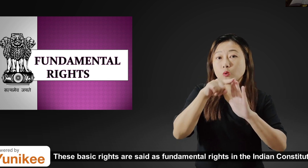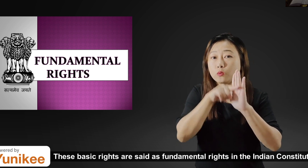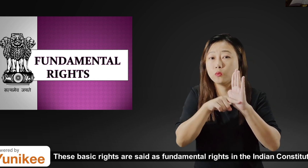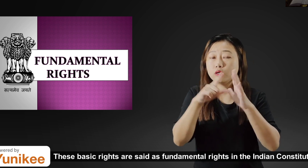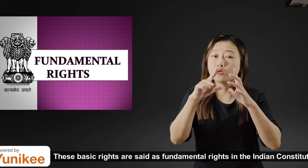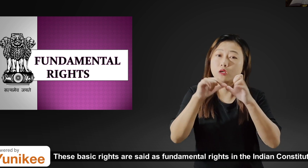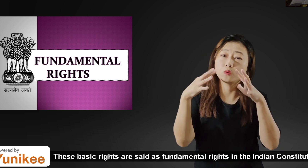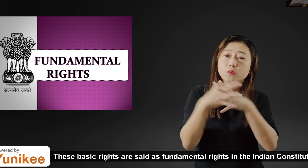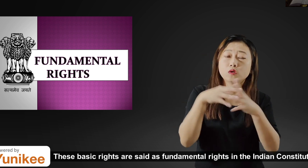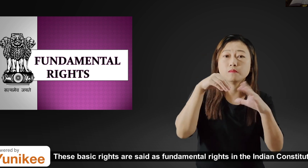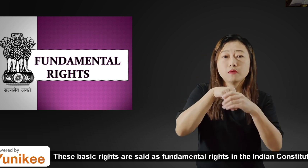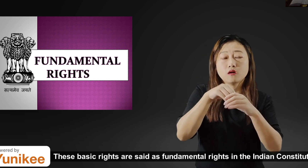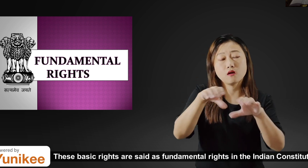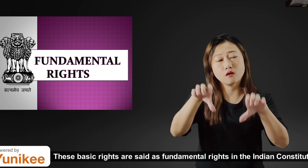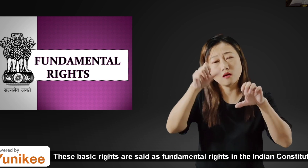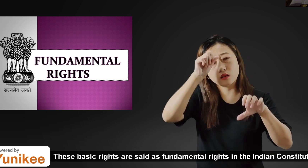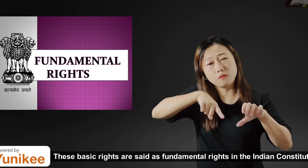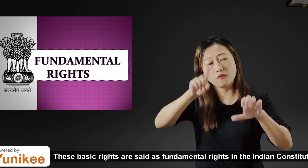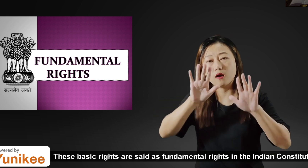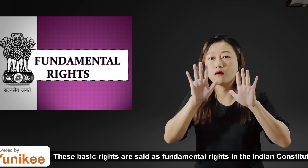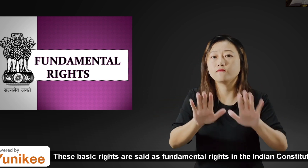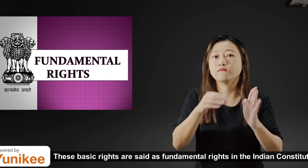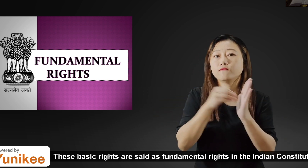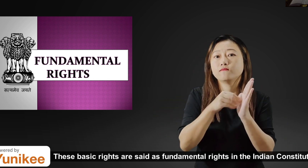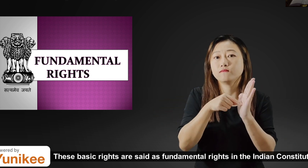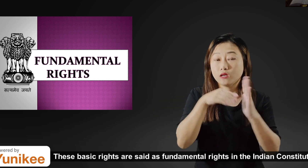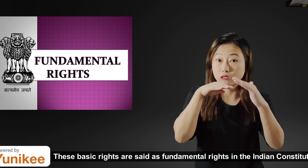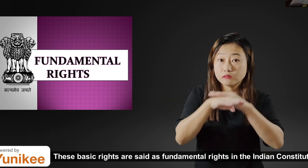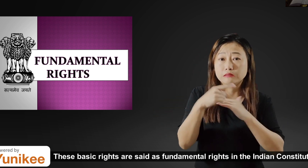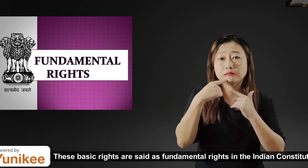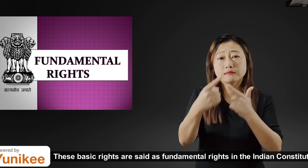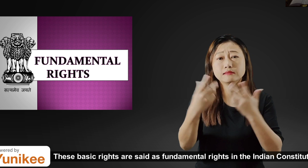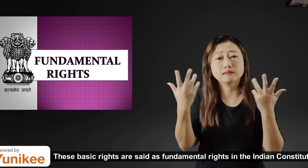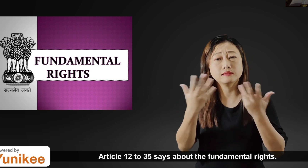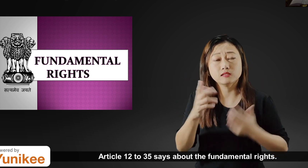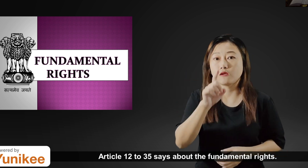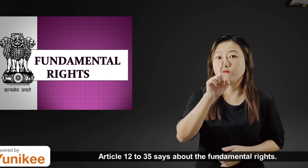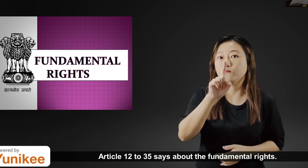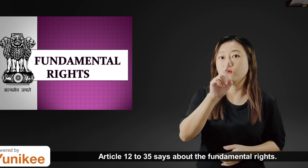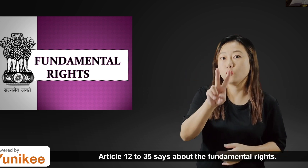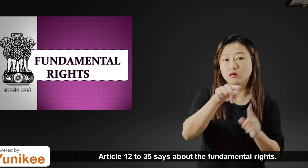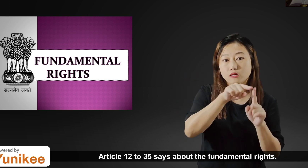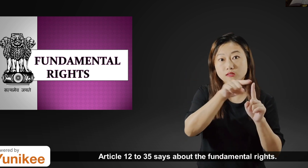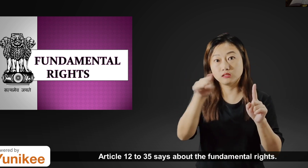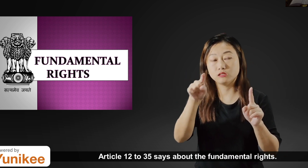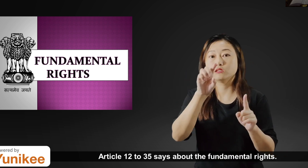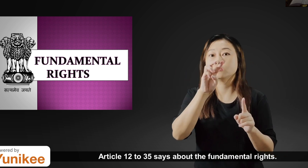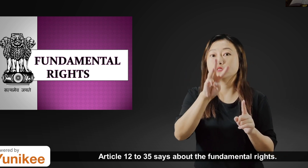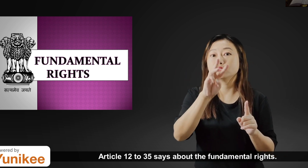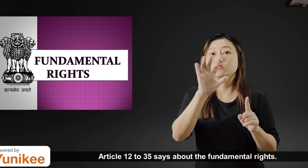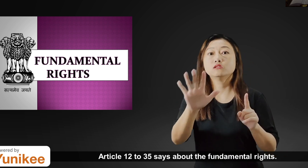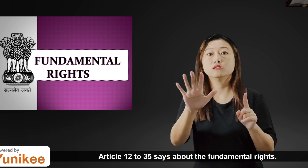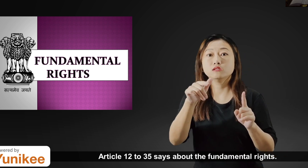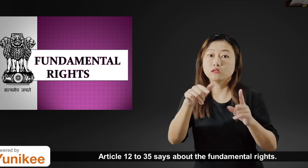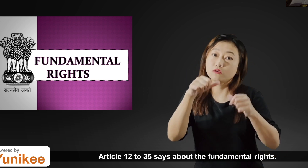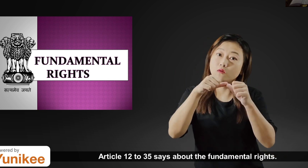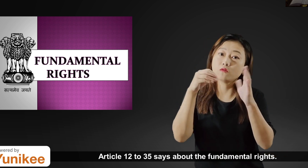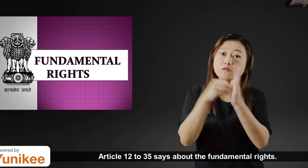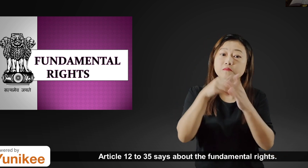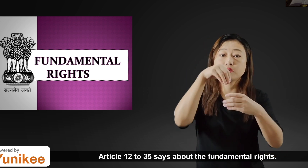these basic rights are said as fundamental rights in the indian constitution article 12 to 35 says about the fundamental